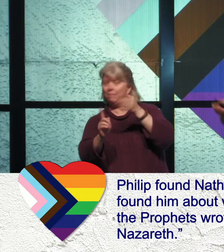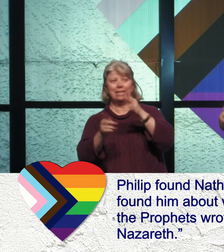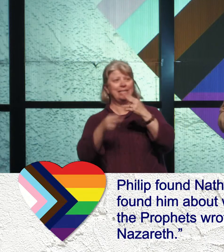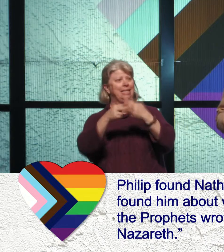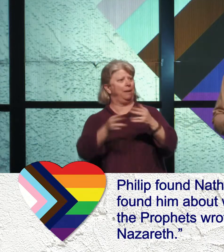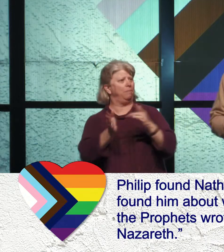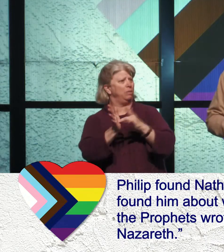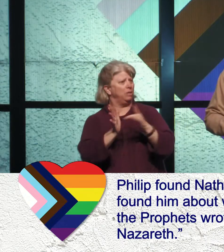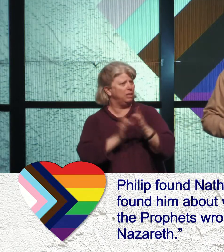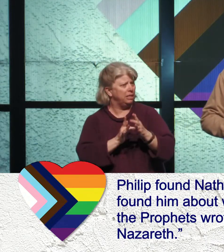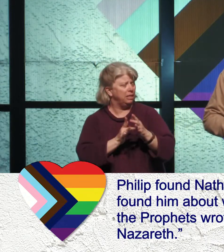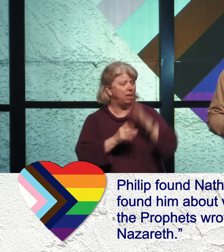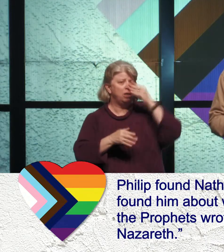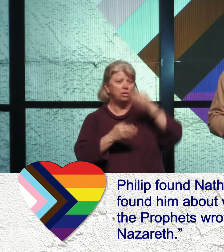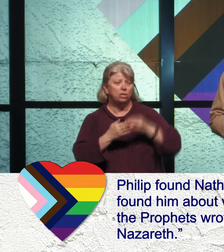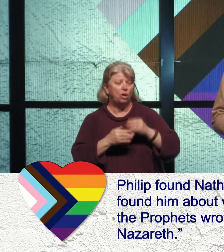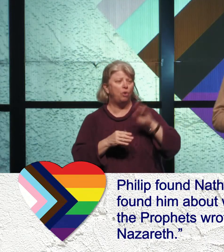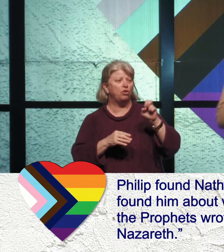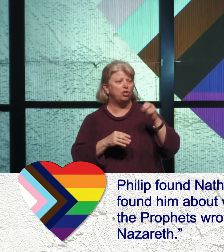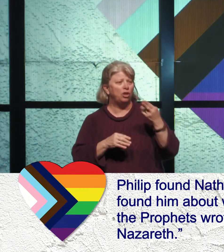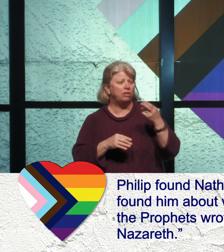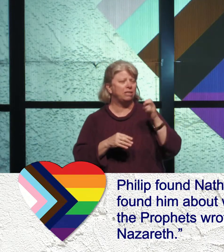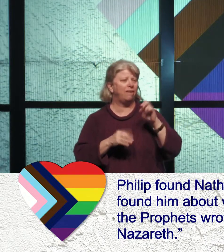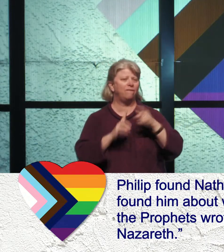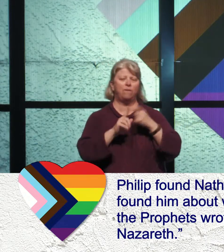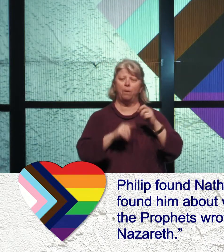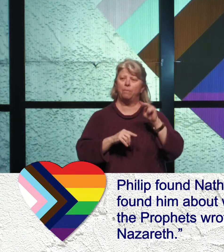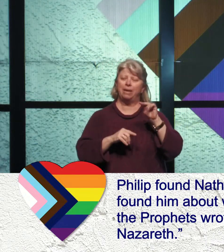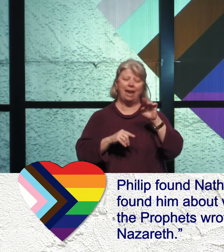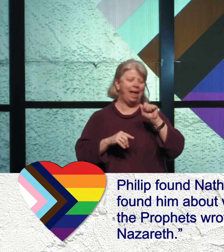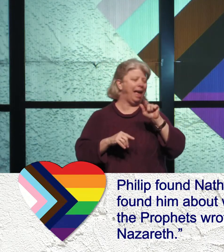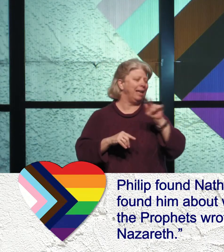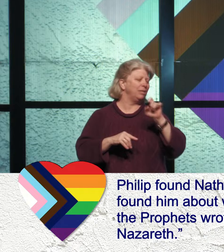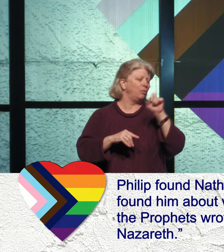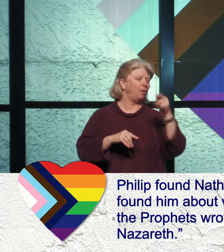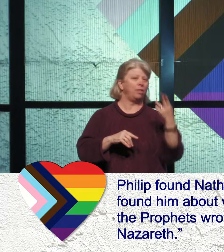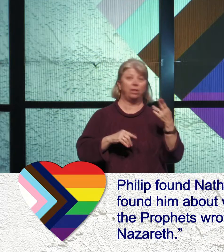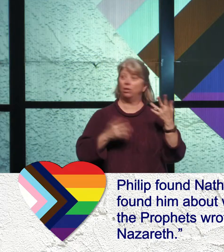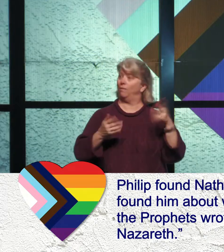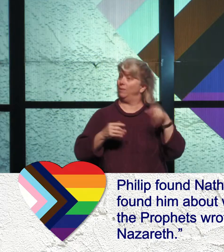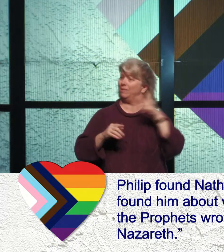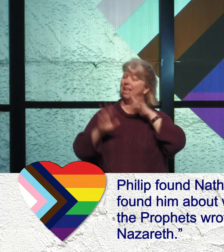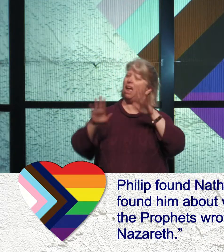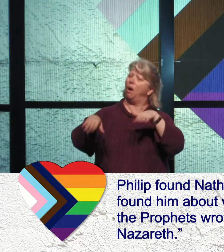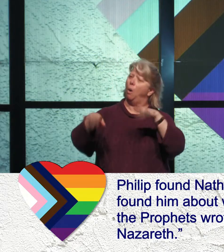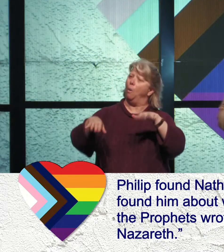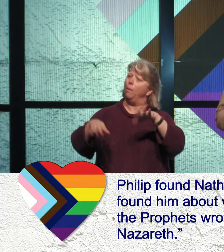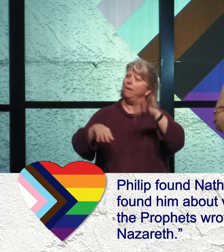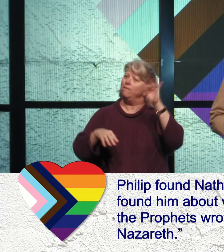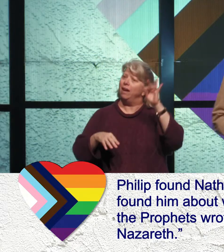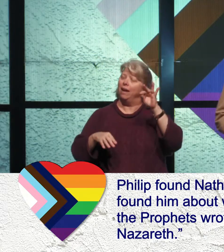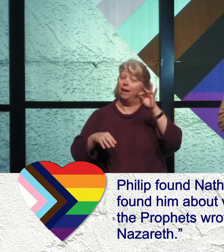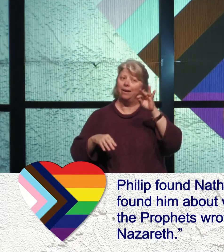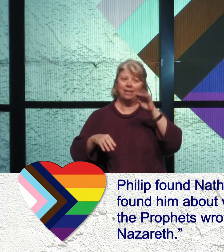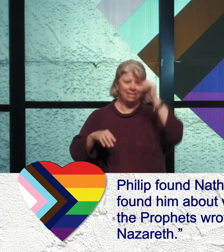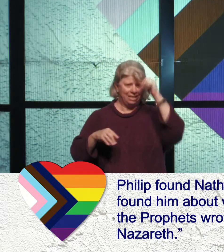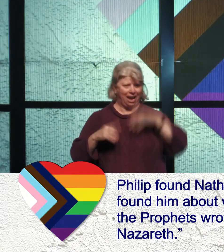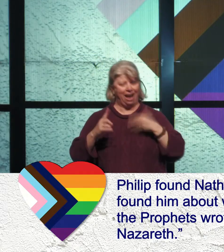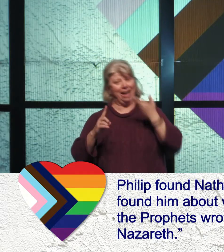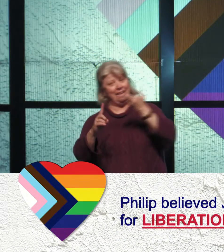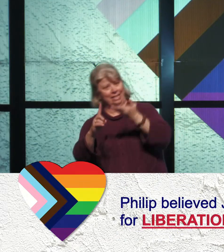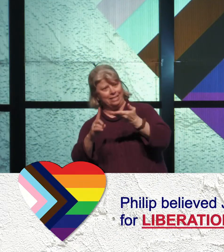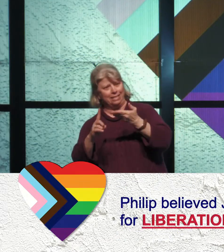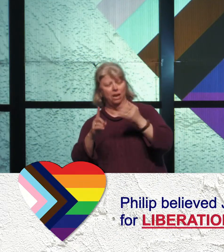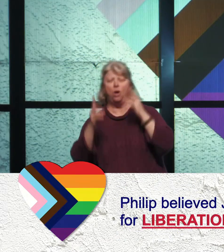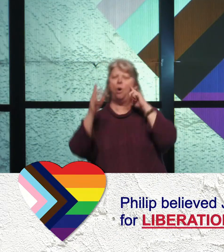is Jesus, son of Joseph from Nazareth." Now, what is this saying? Well, Philip is saying, listen, we have found the guy. We have found